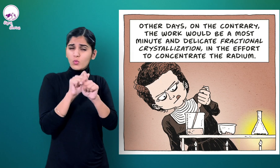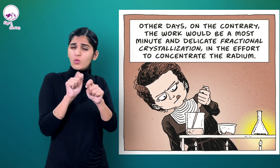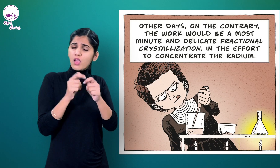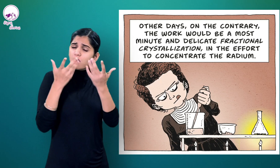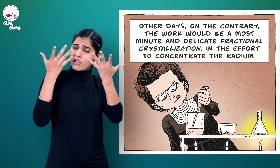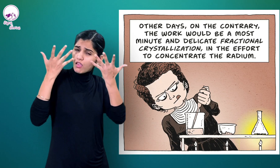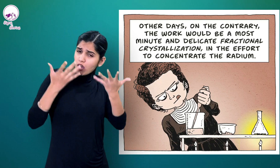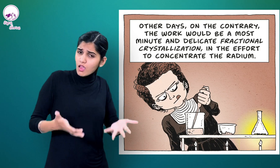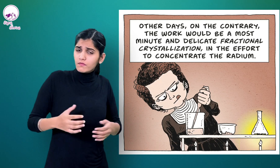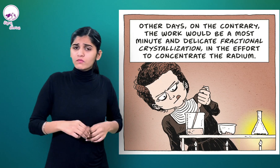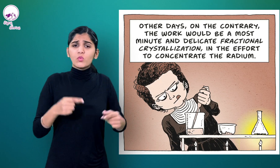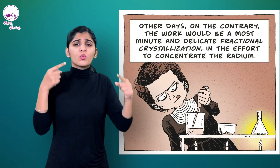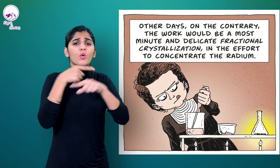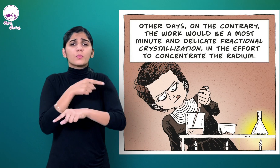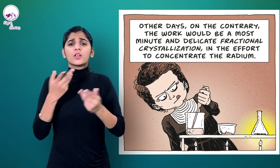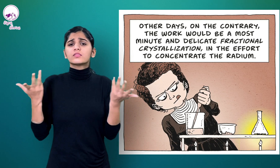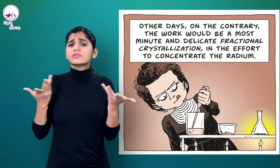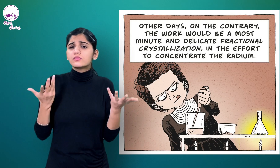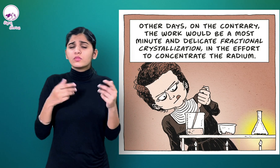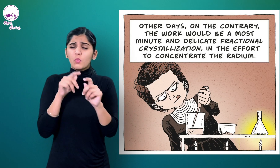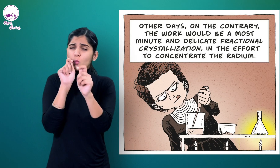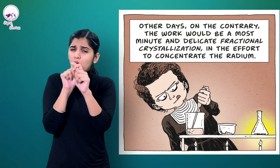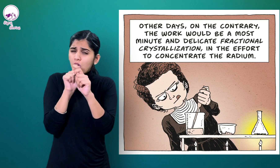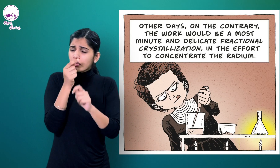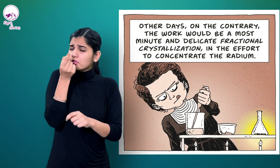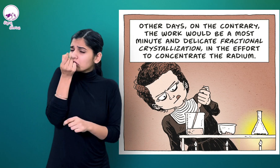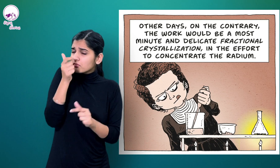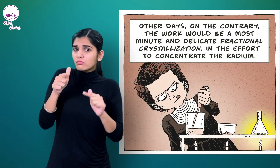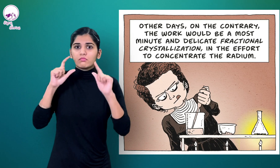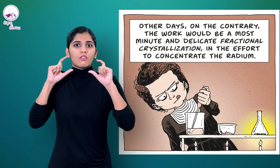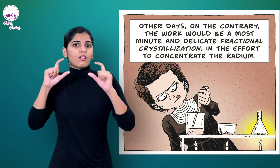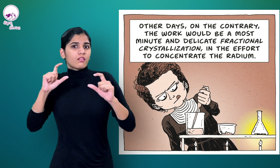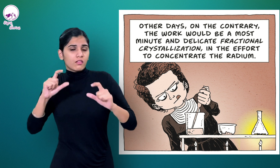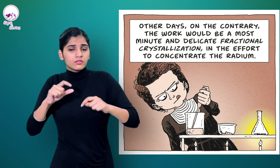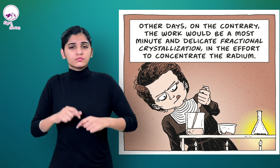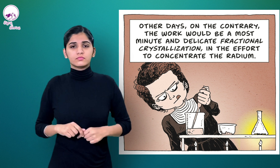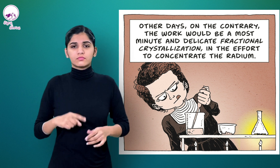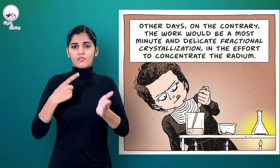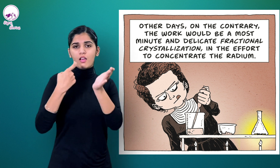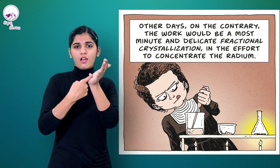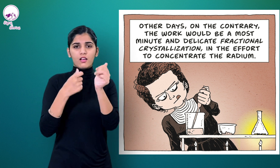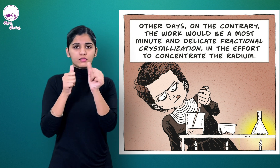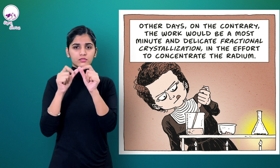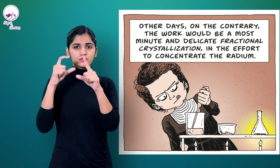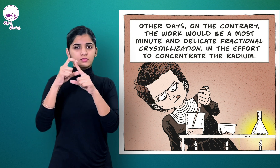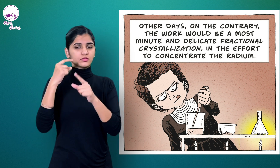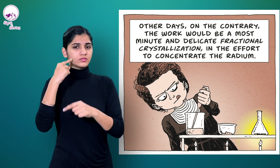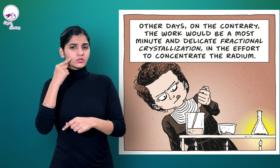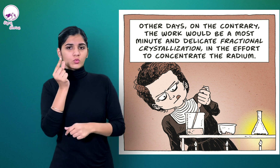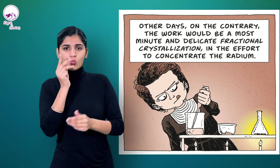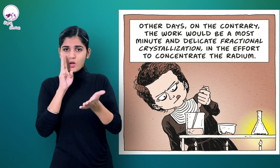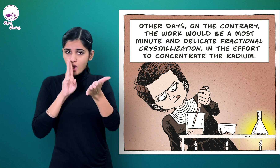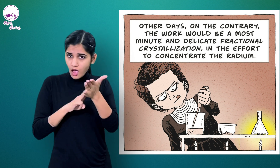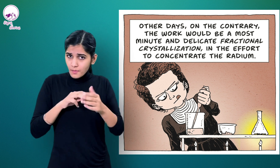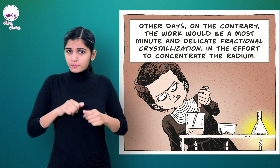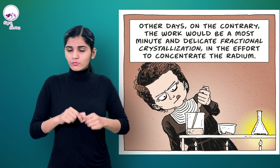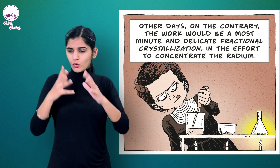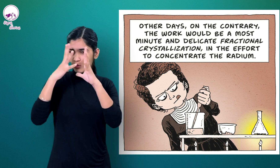days, on the contrary, the work would be a most minute and delicate fractional